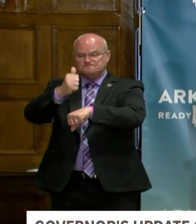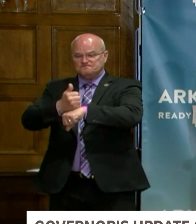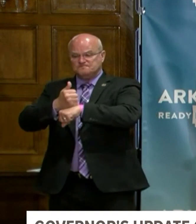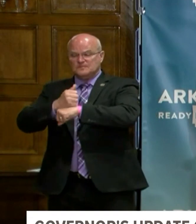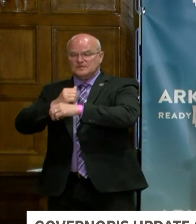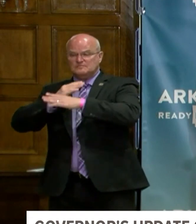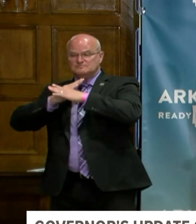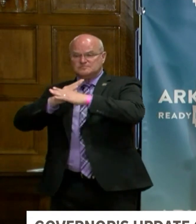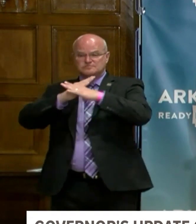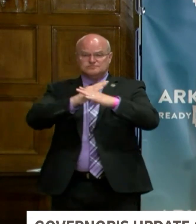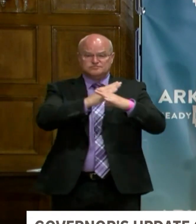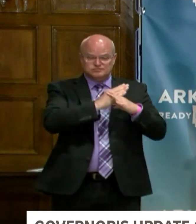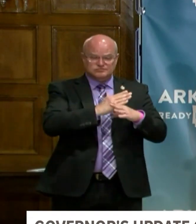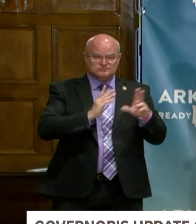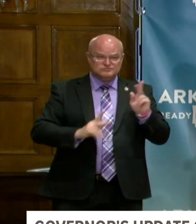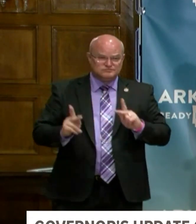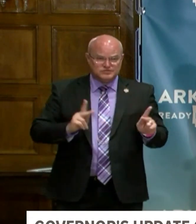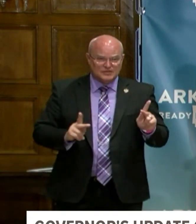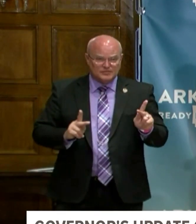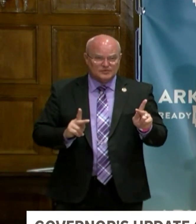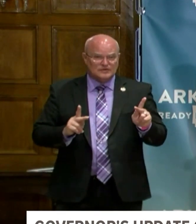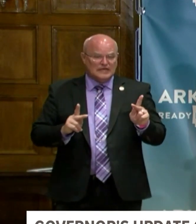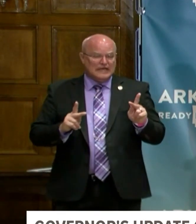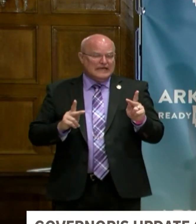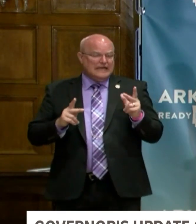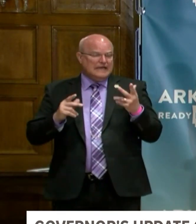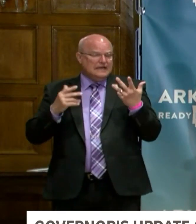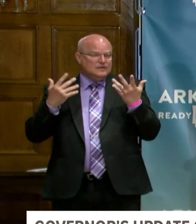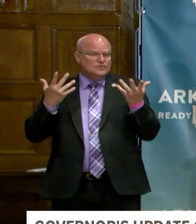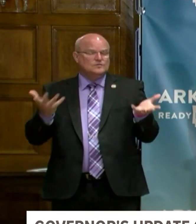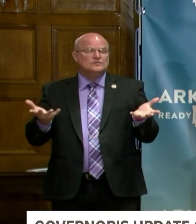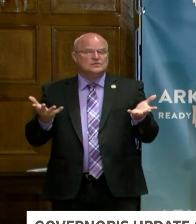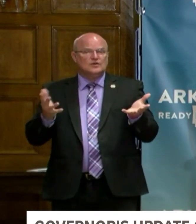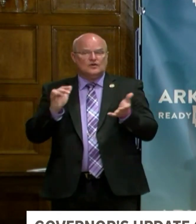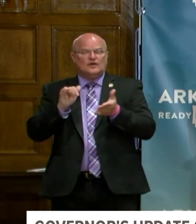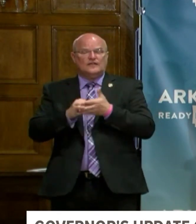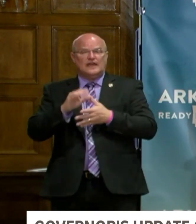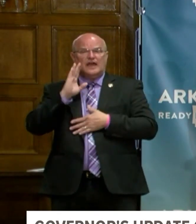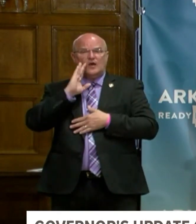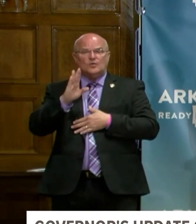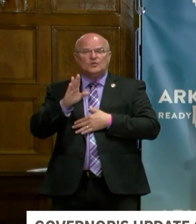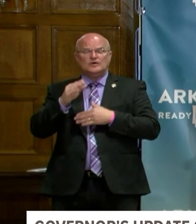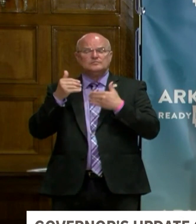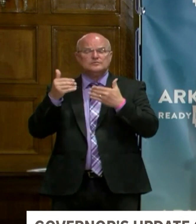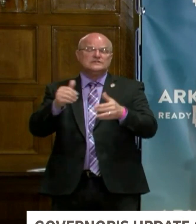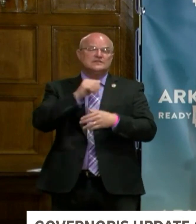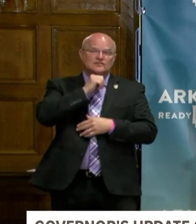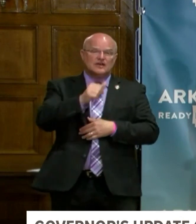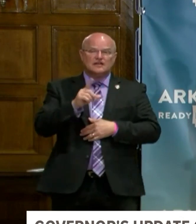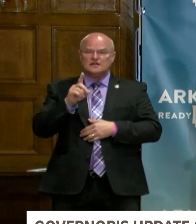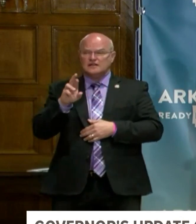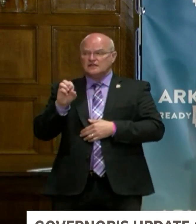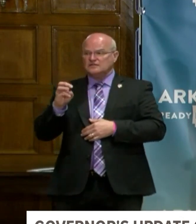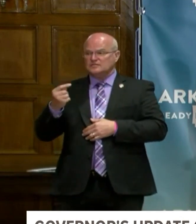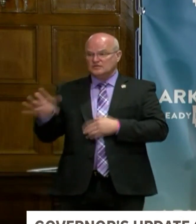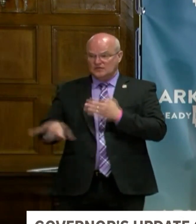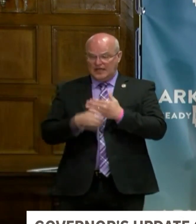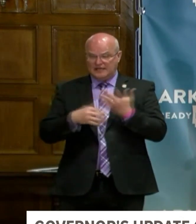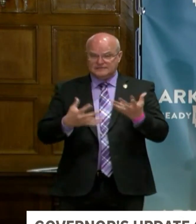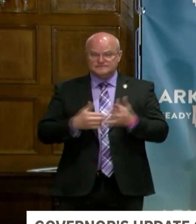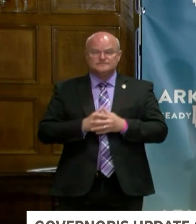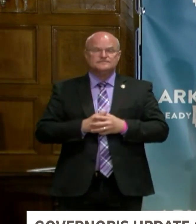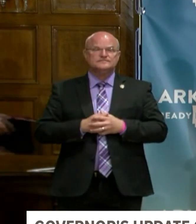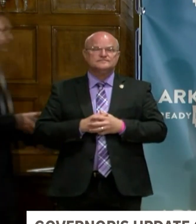protect everybody, and it's unknown as to whether that will proceed or not. Dr. Smith, do you want to add to that?